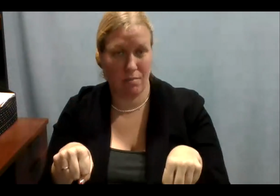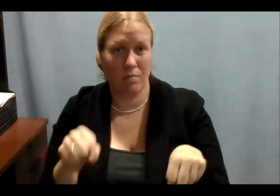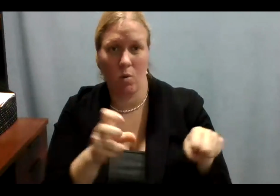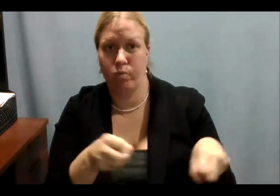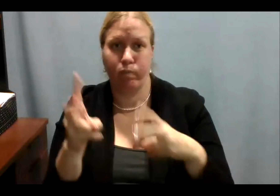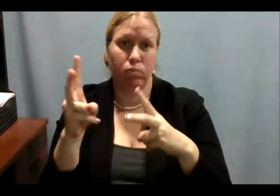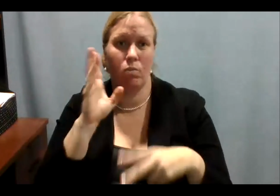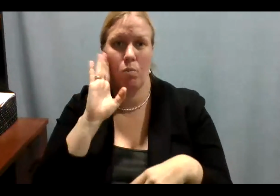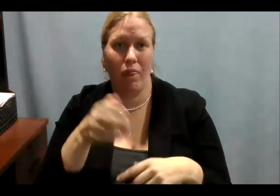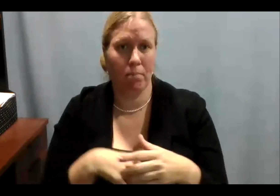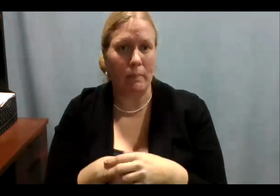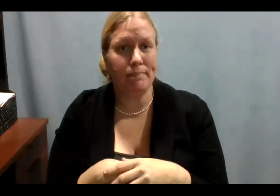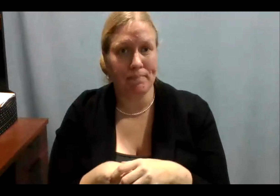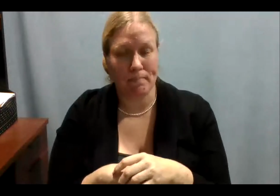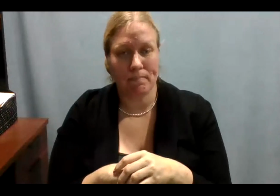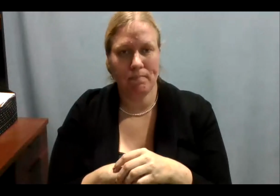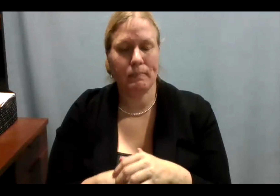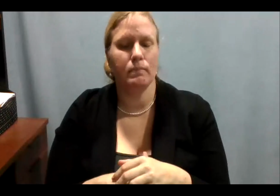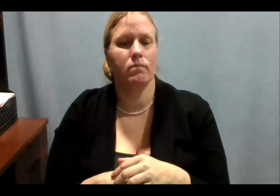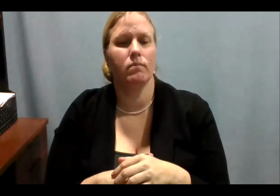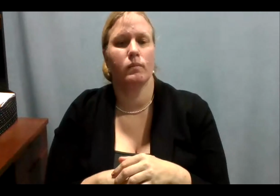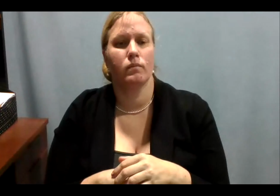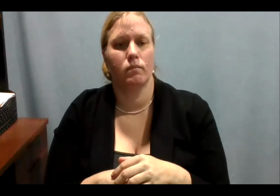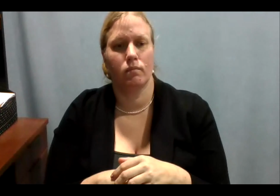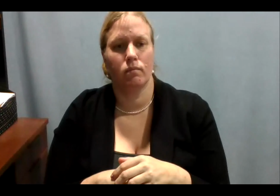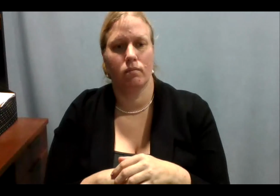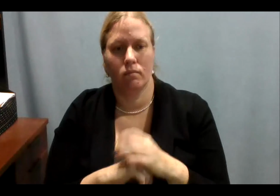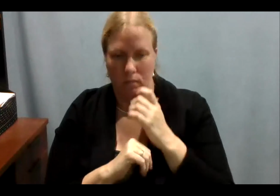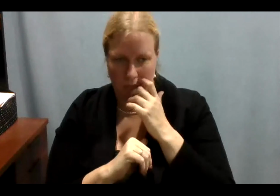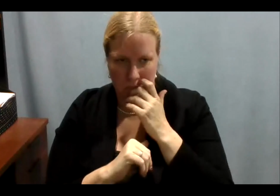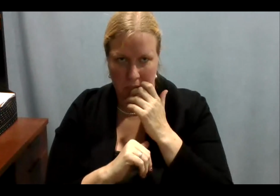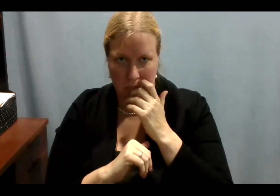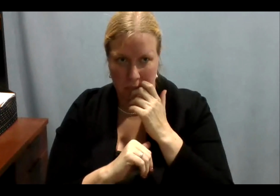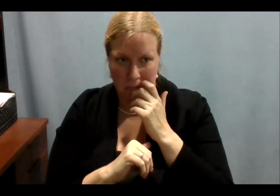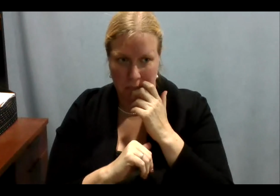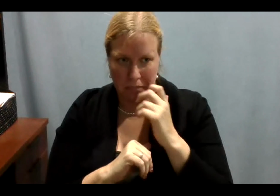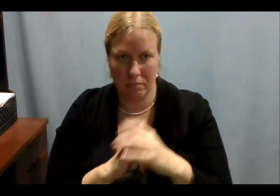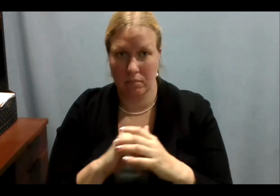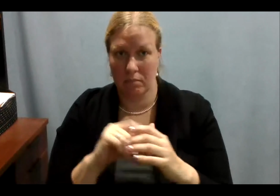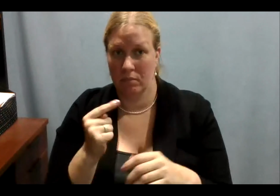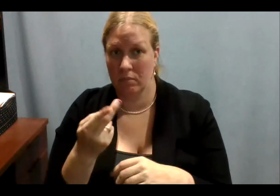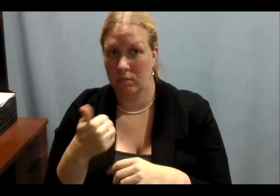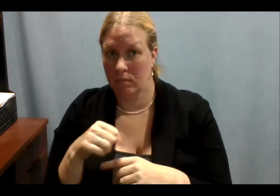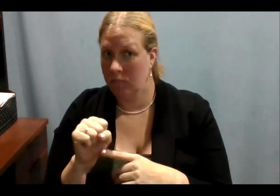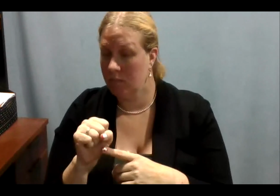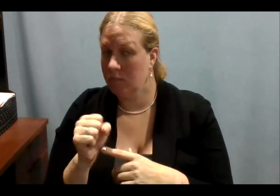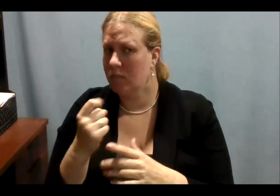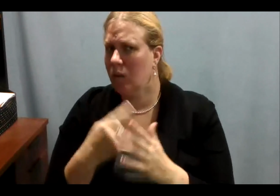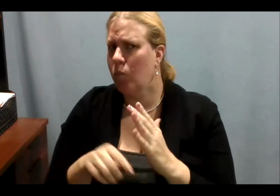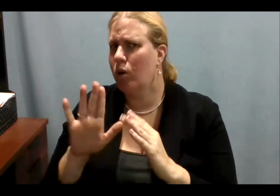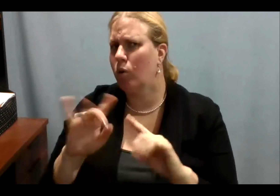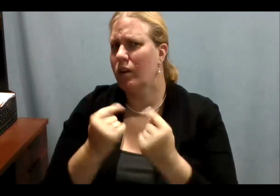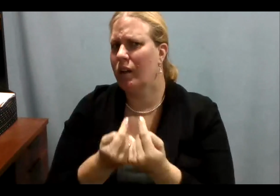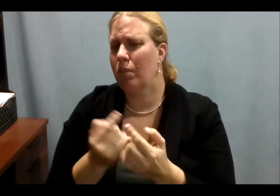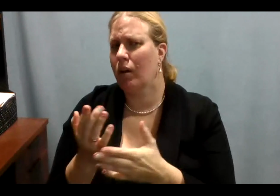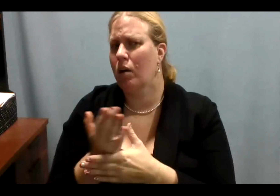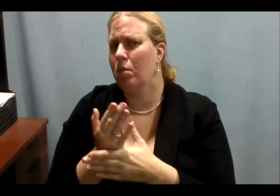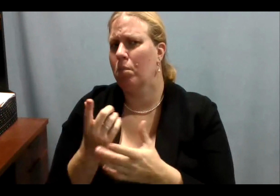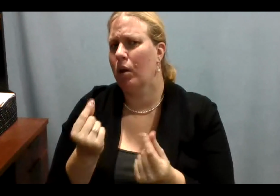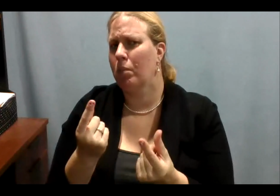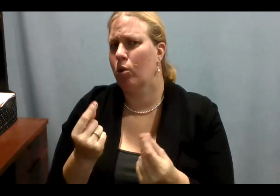could you speak a bit more to what's what your team is going to be doing between tomorrow and monday so